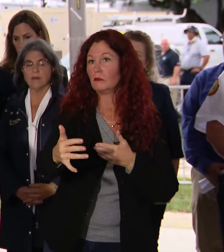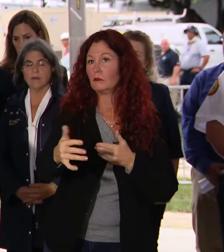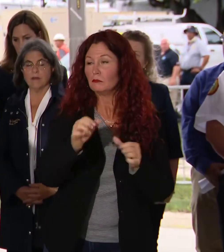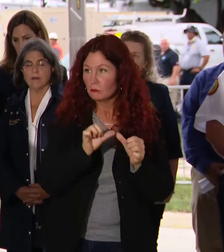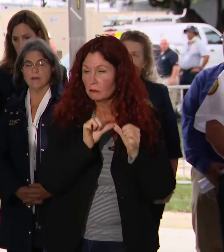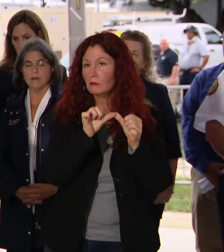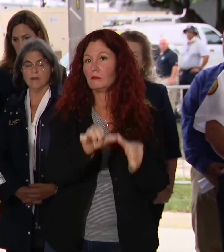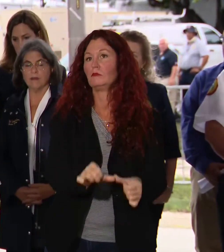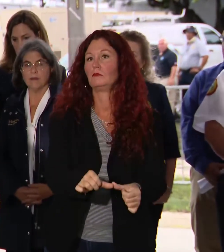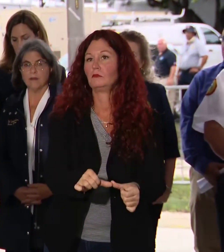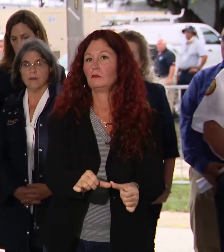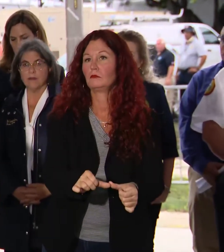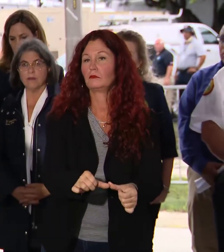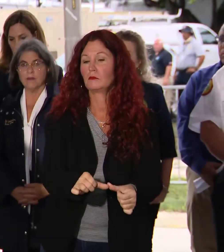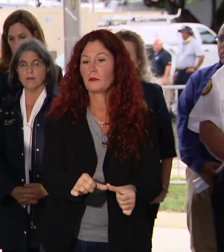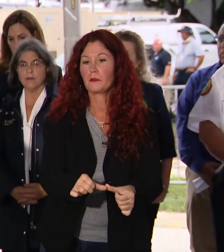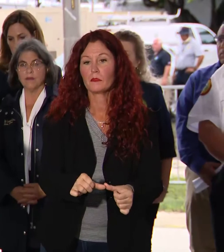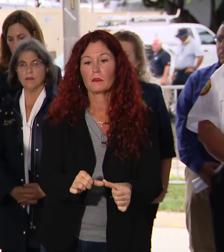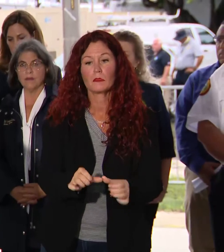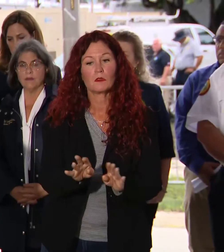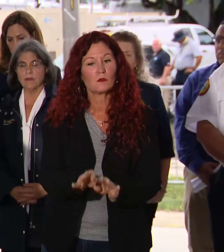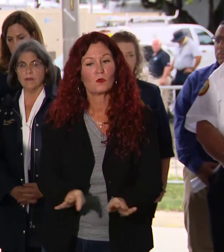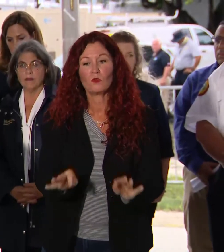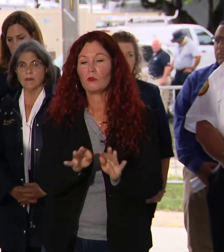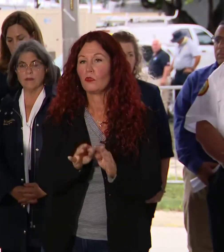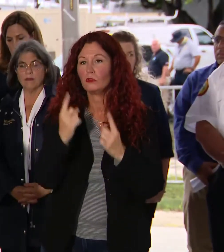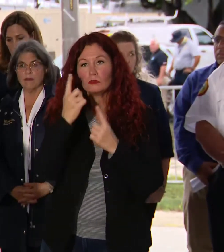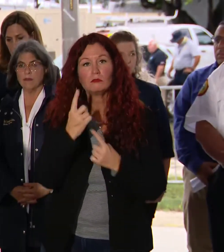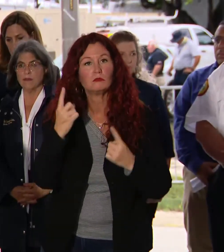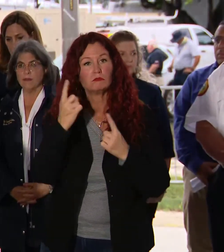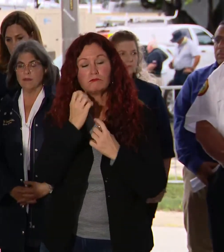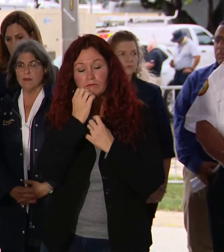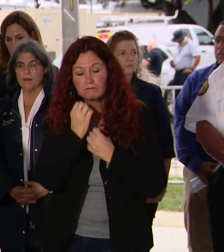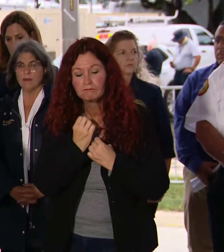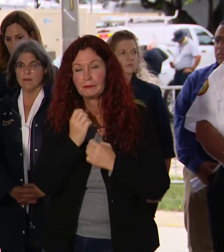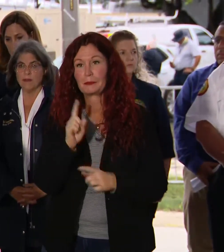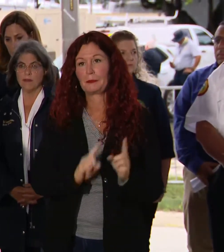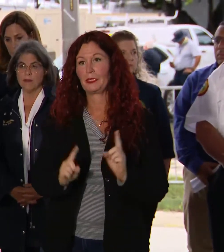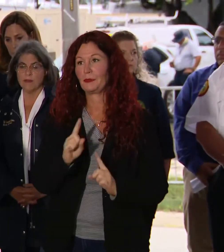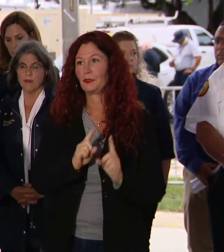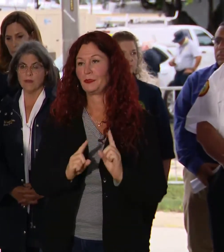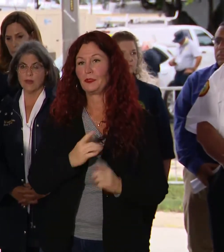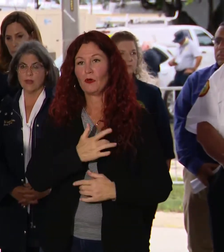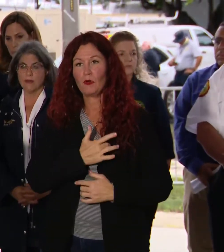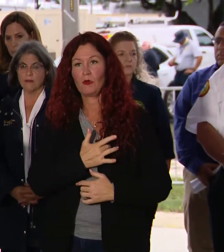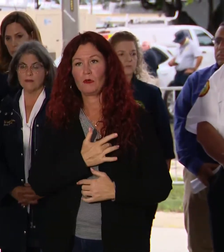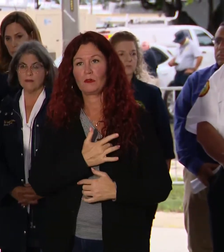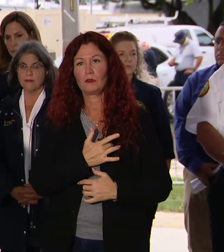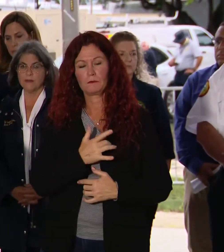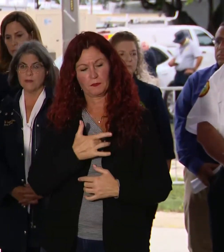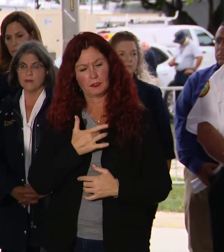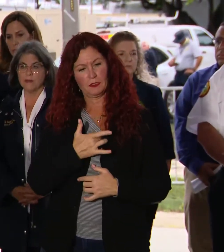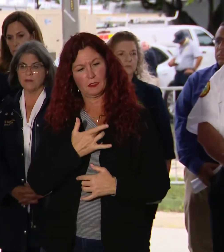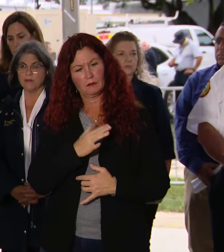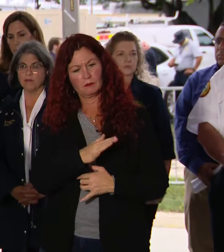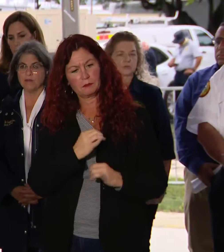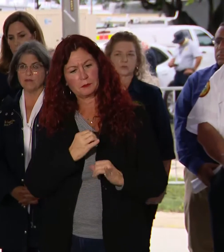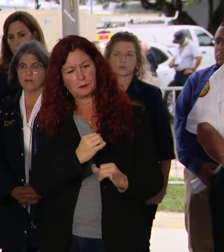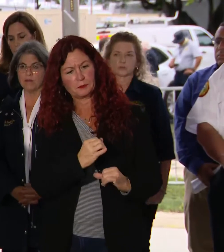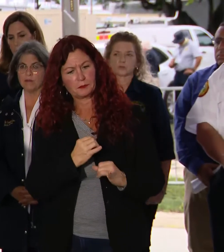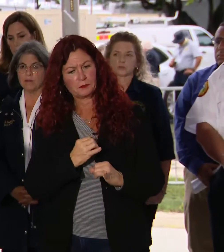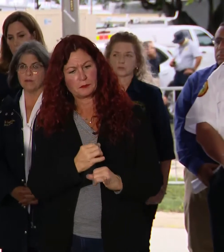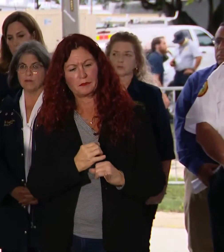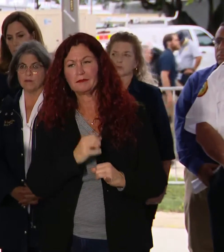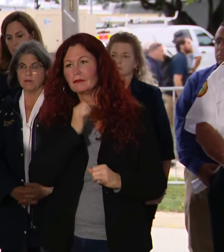humanity throughout this entire response is so important, because so often we get buried in